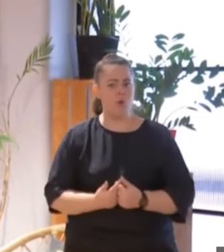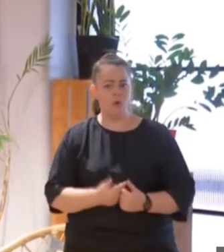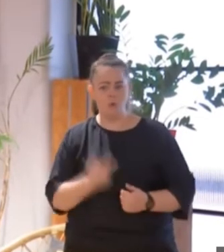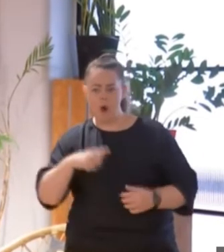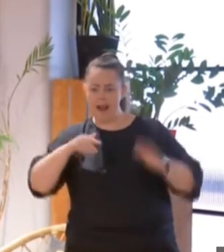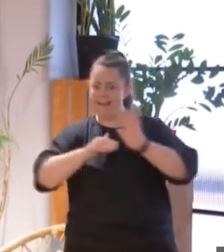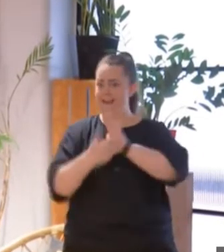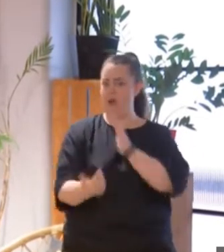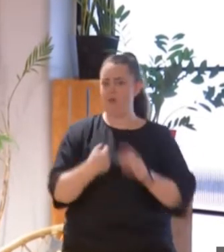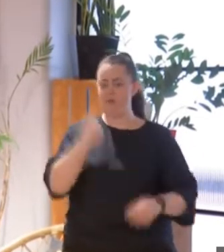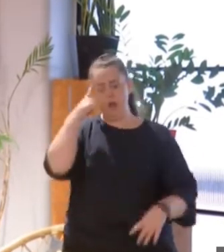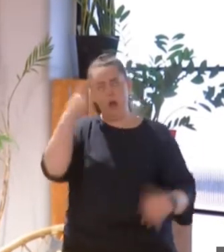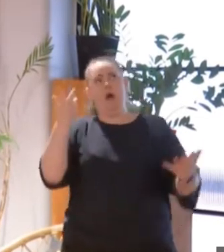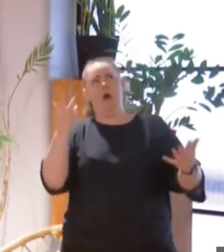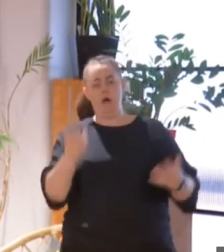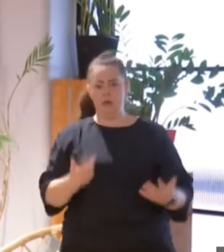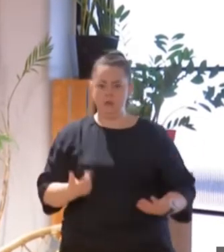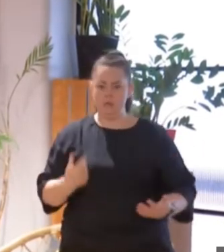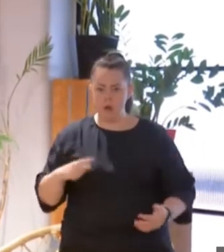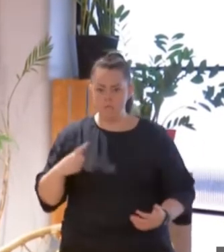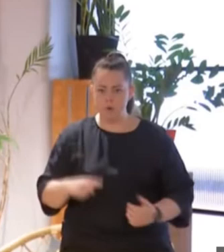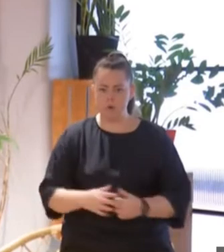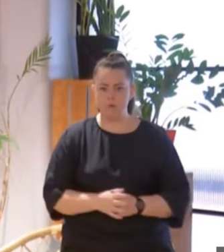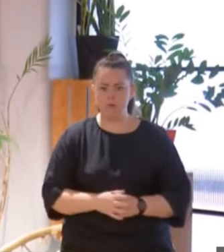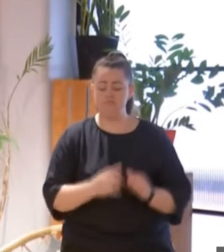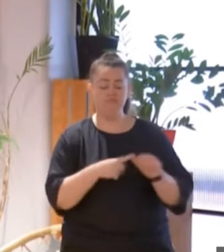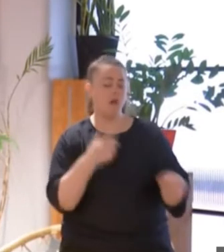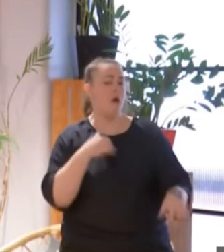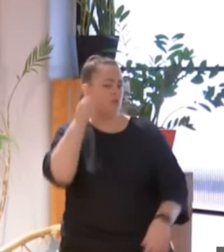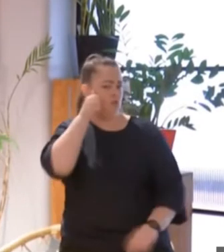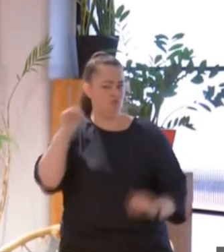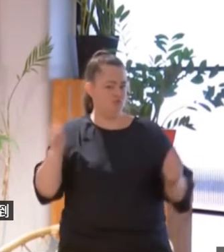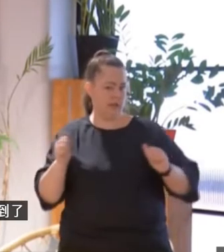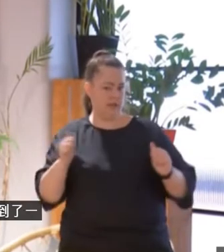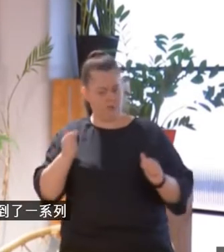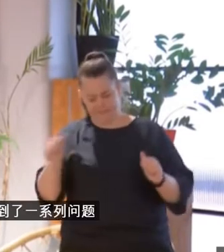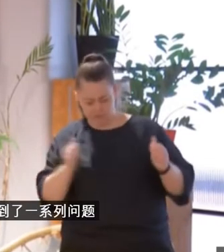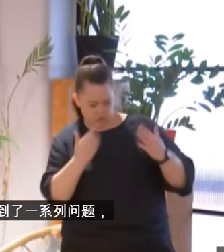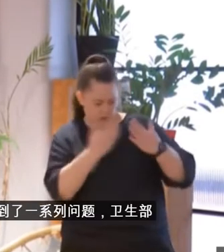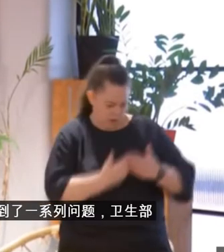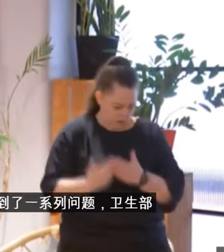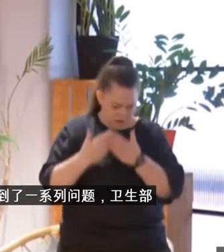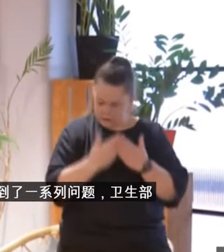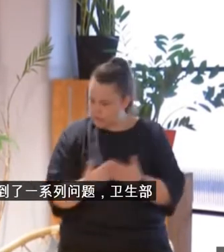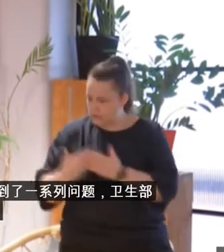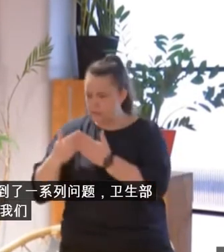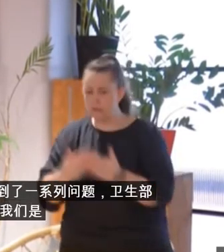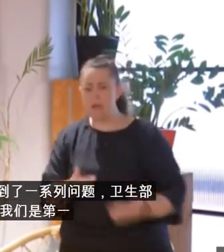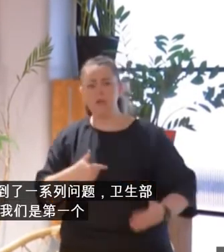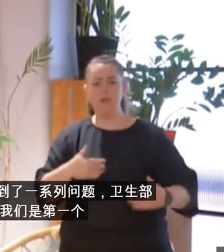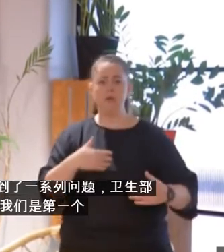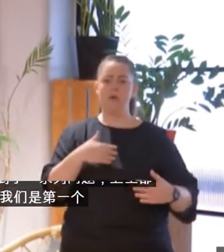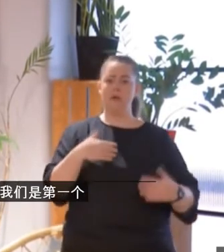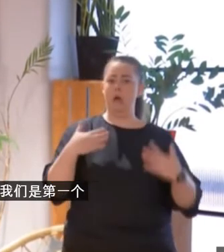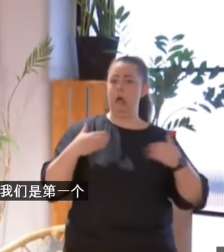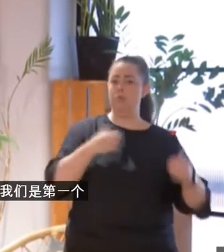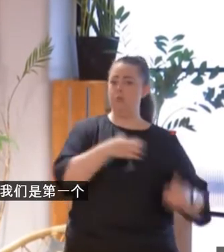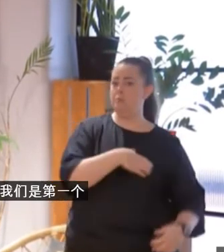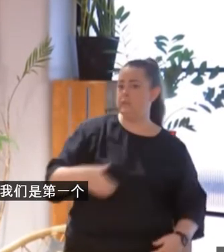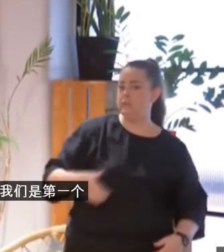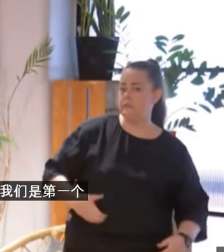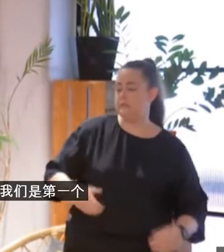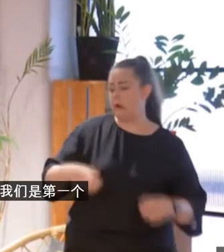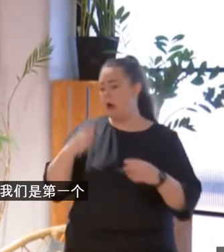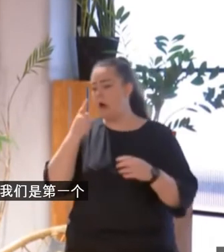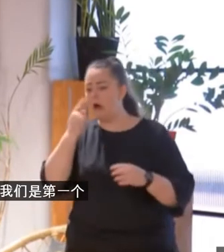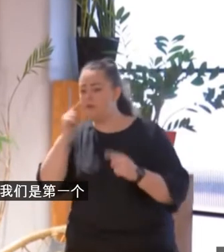last budget, we had a range of initiatives in terms of supporting women with hyperemesis, which the health ministry has been focused on. We're the first state in the